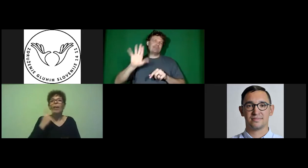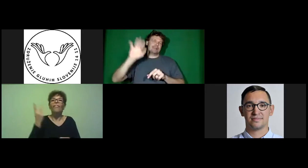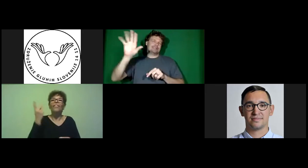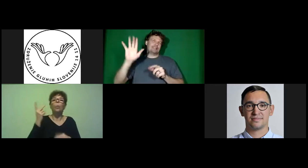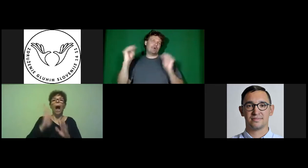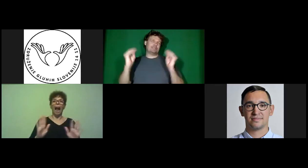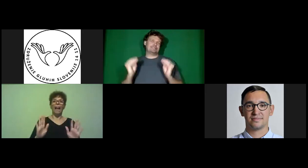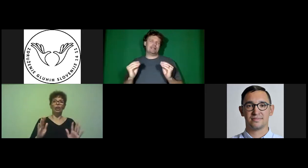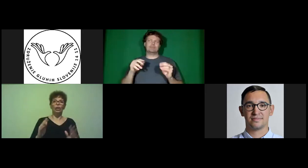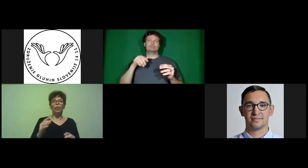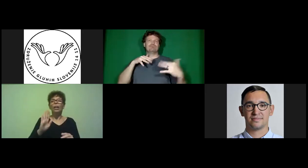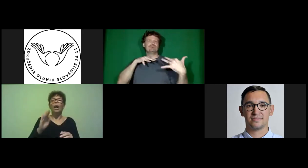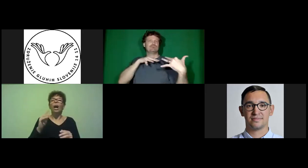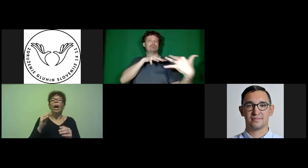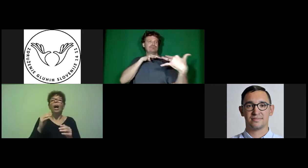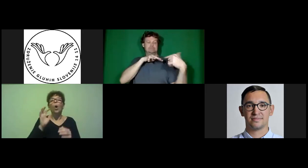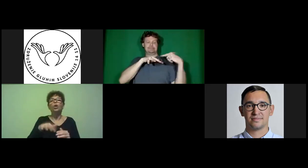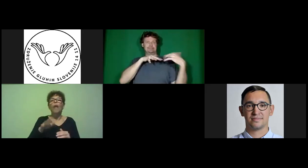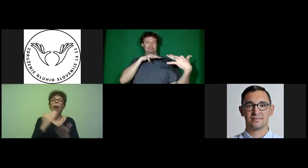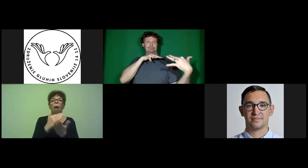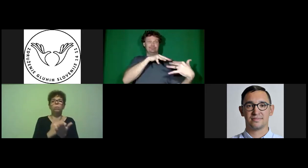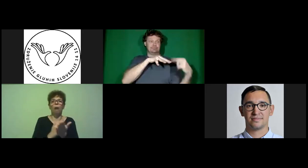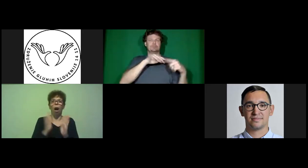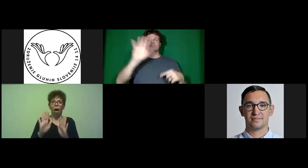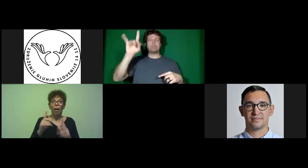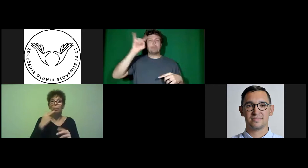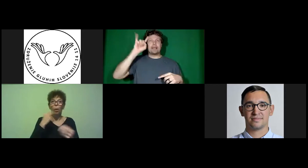told my teammates